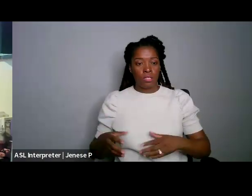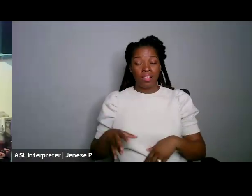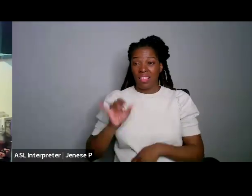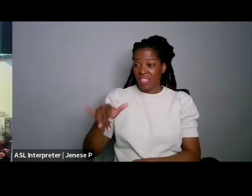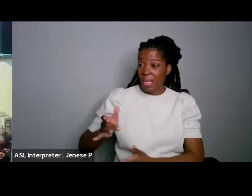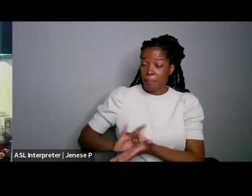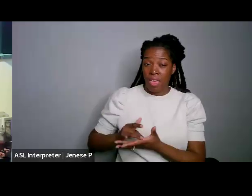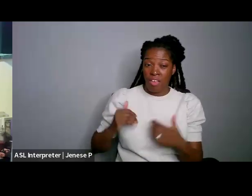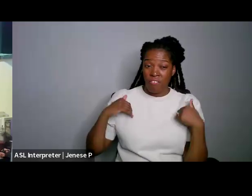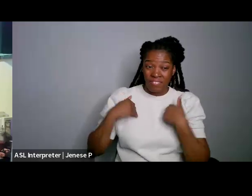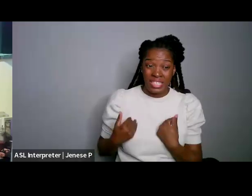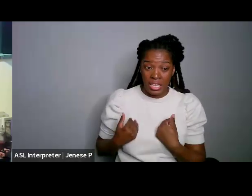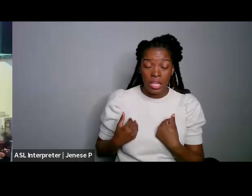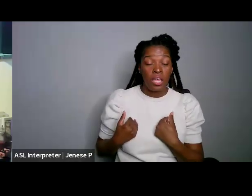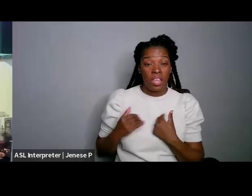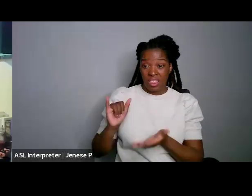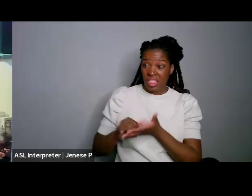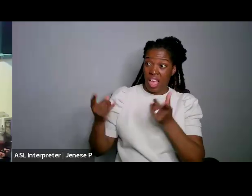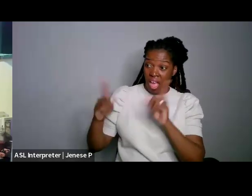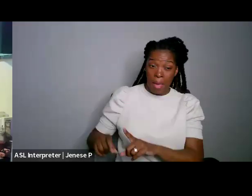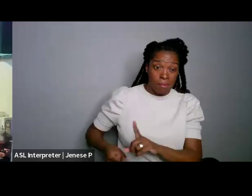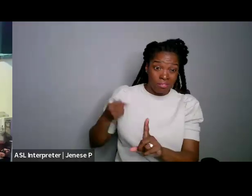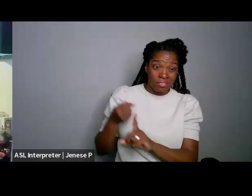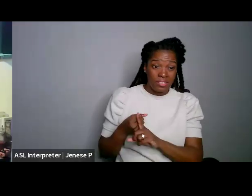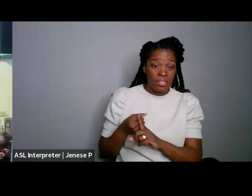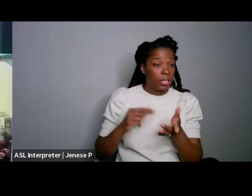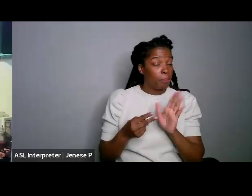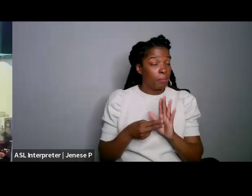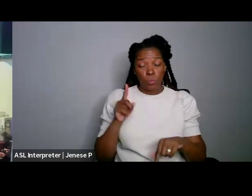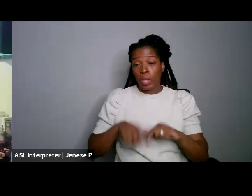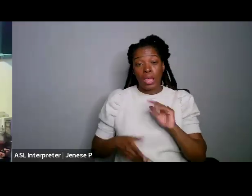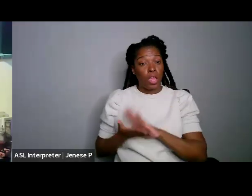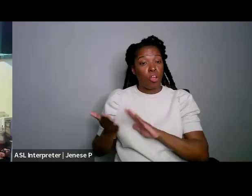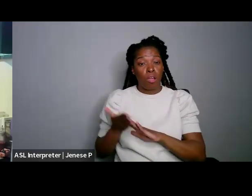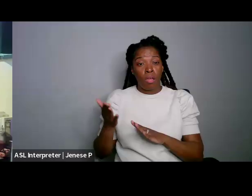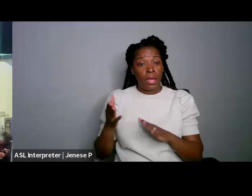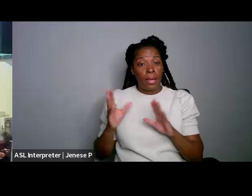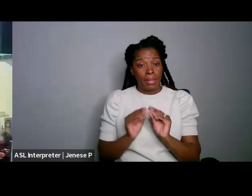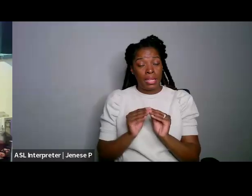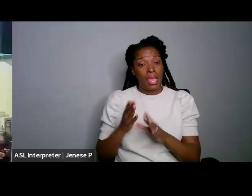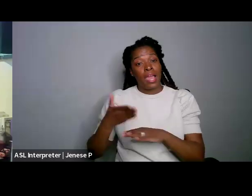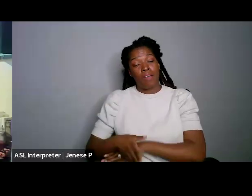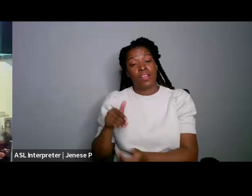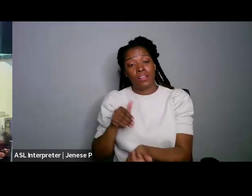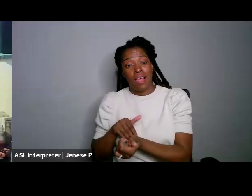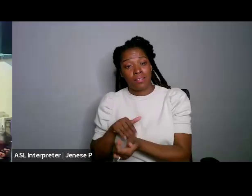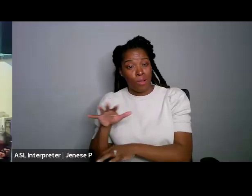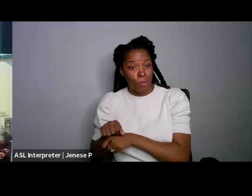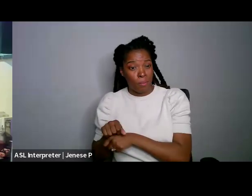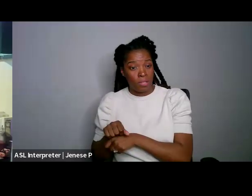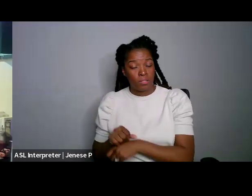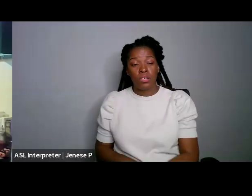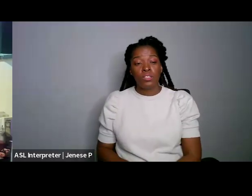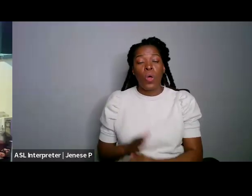makes it so we can't even run a meeting after a doctor's visit. Plan time for that. Don't push